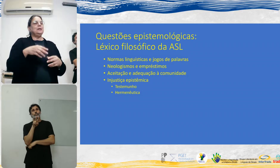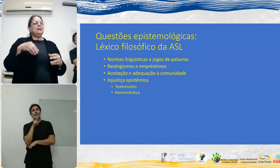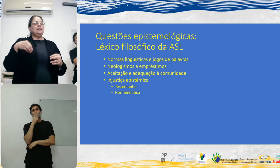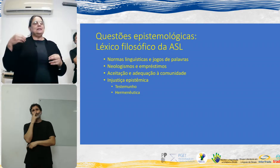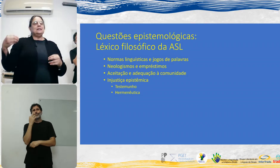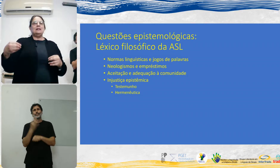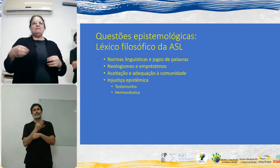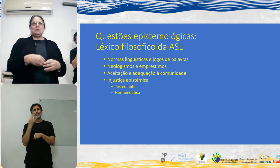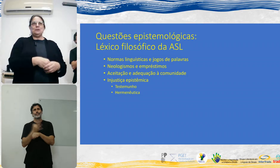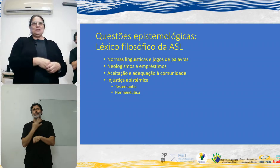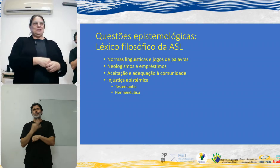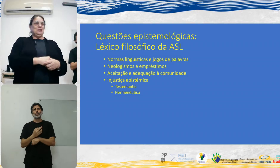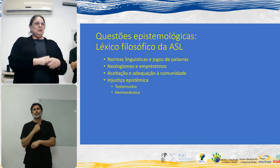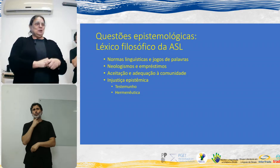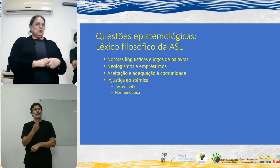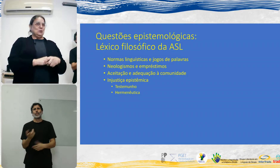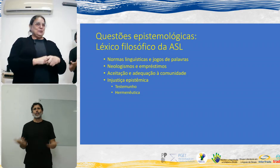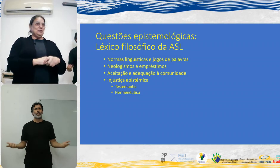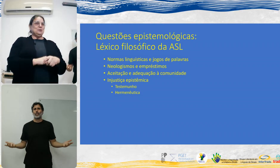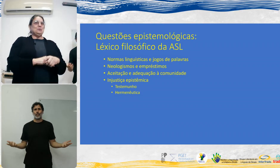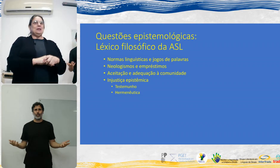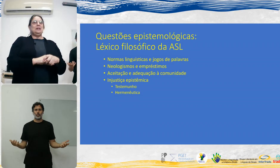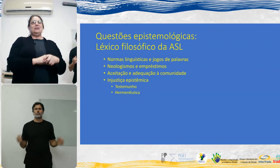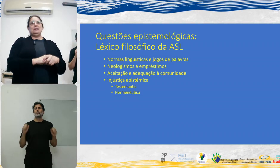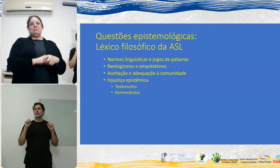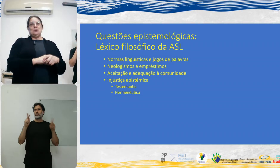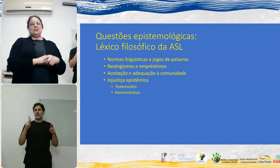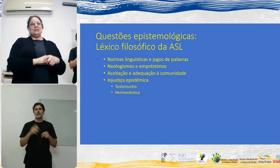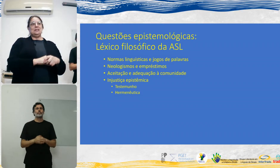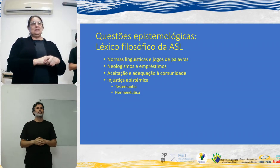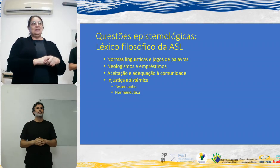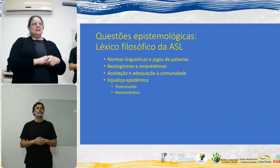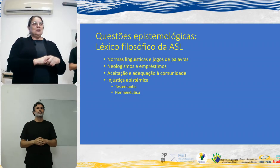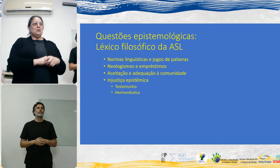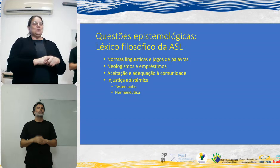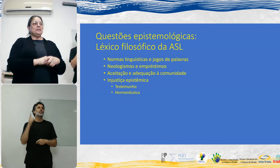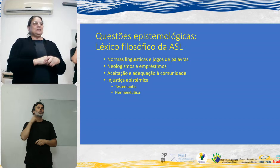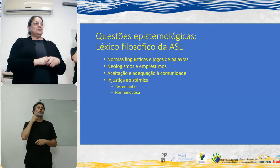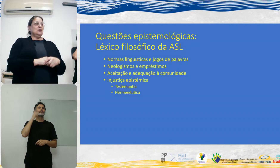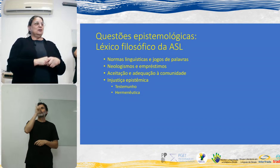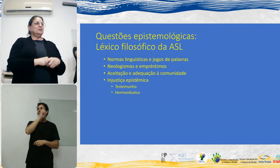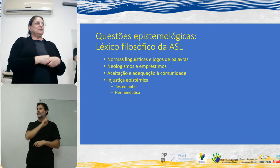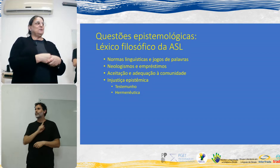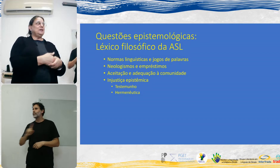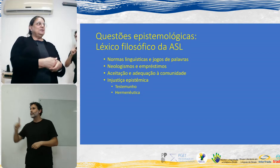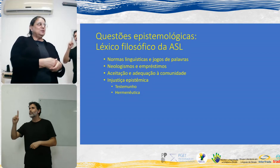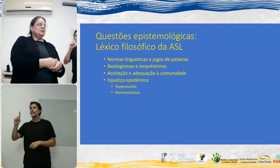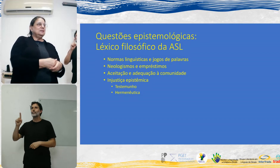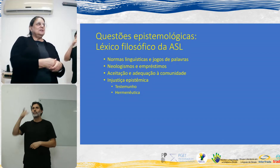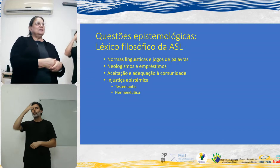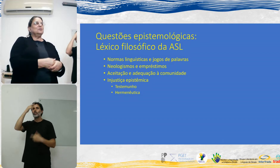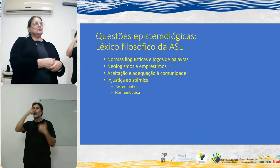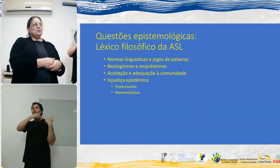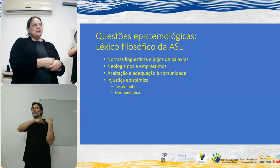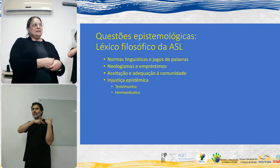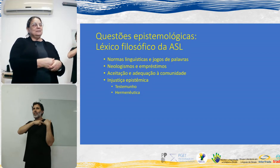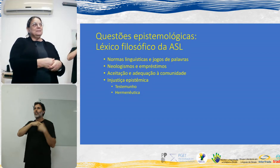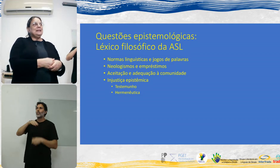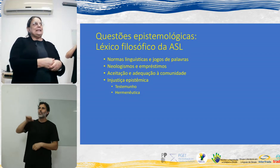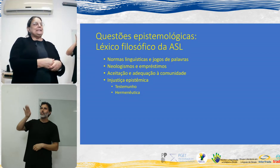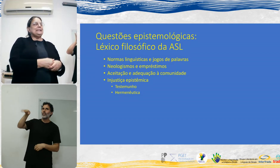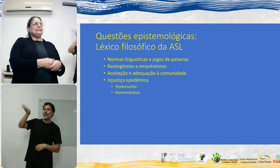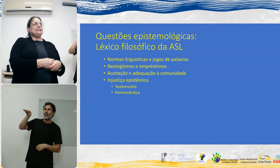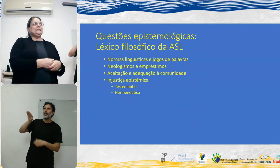So then the deaf person goes to the hearing person who was in charge of arranging the